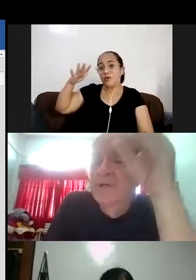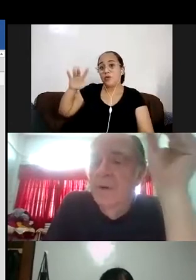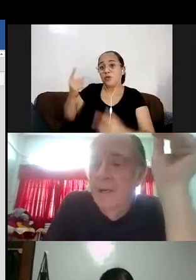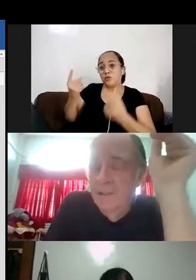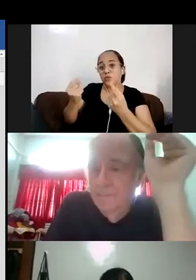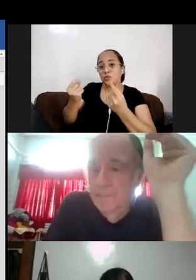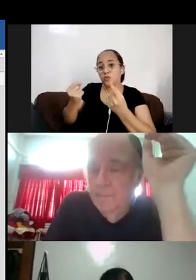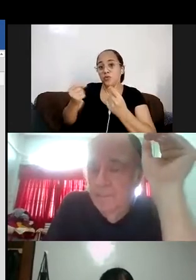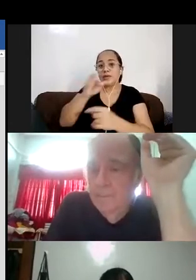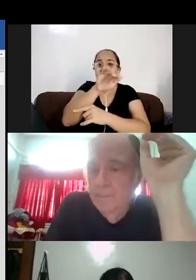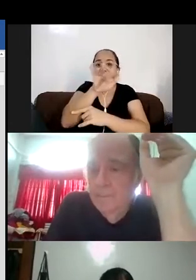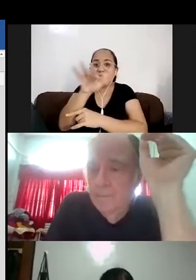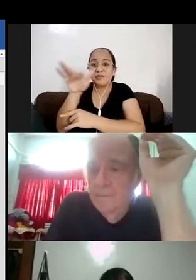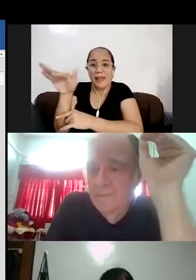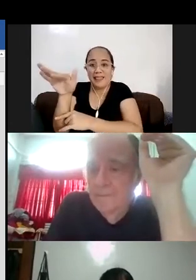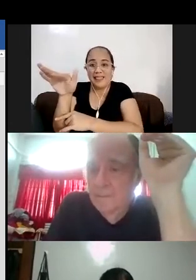finger spell it.